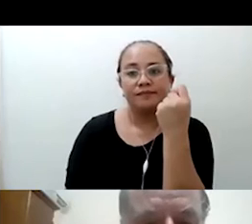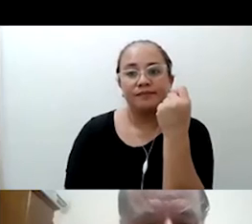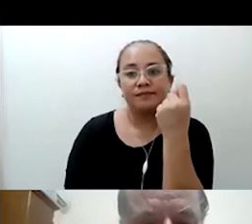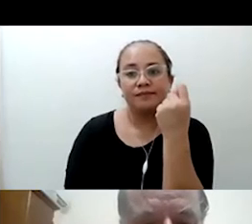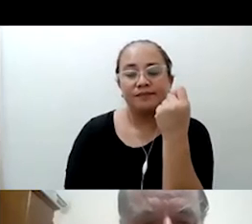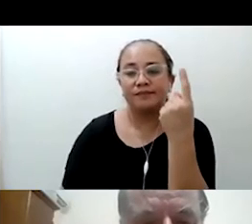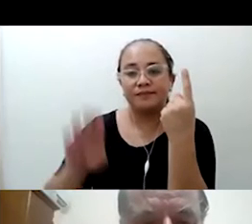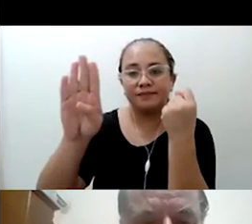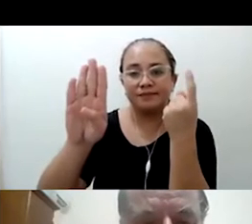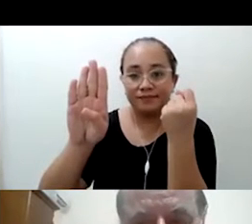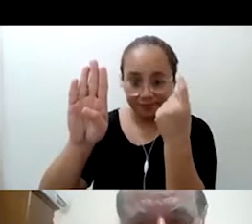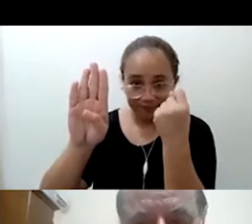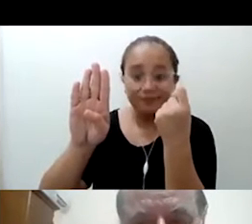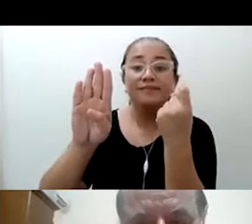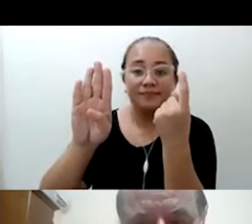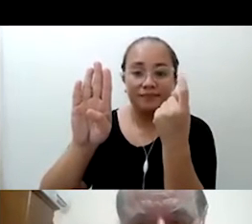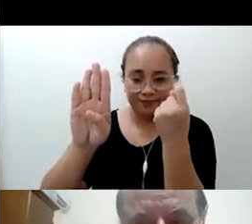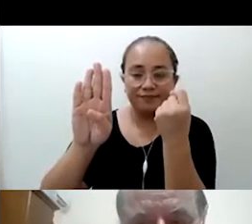Yes, So that's boy. correct.